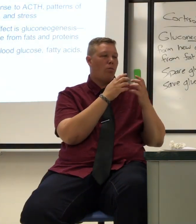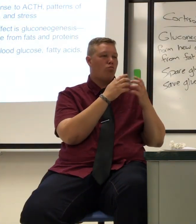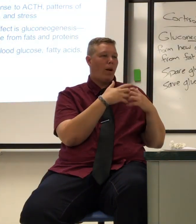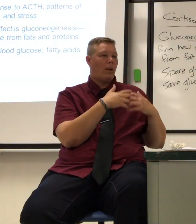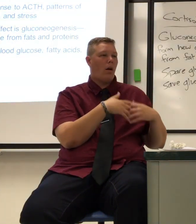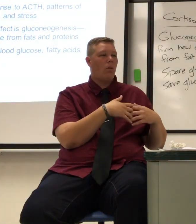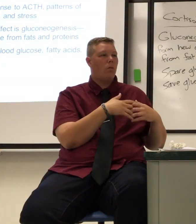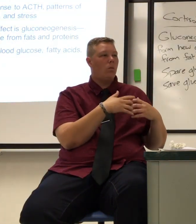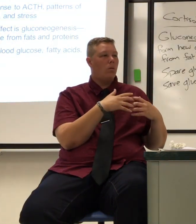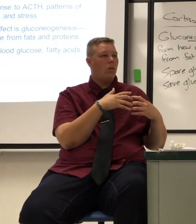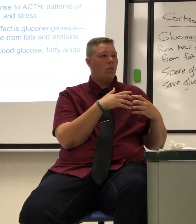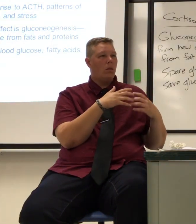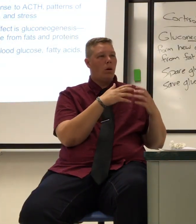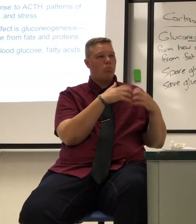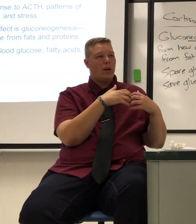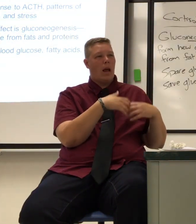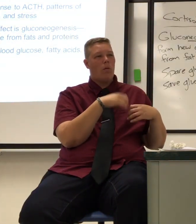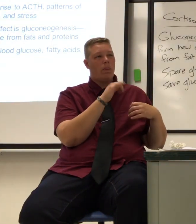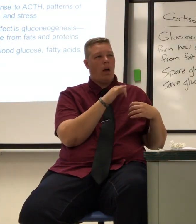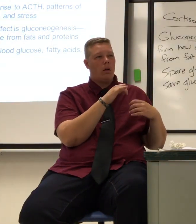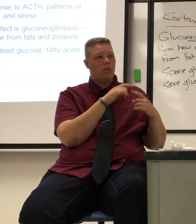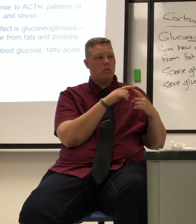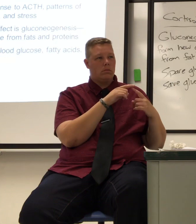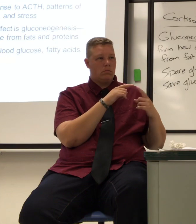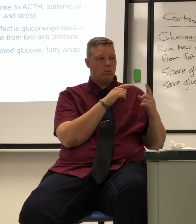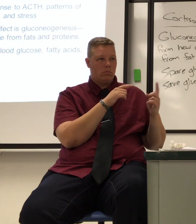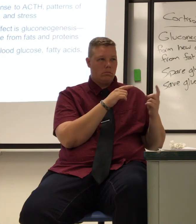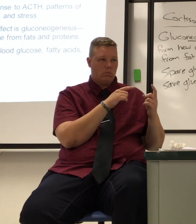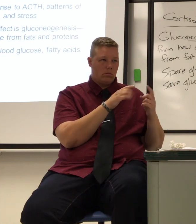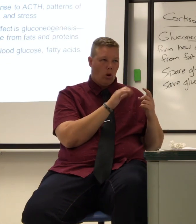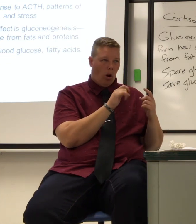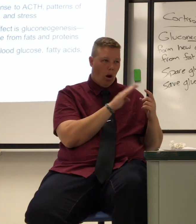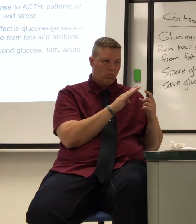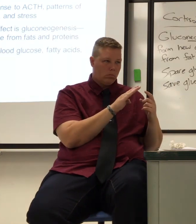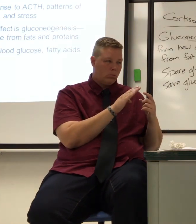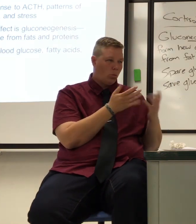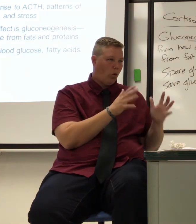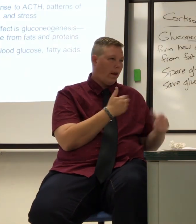breaking down your carb store.